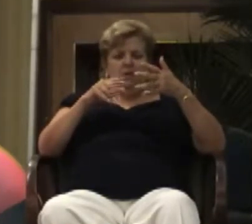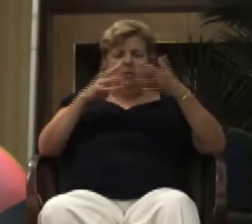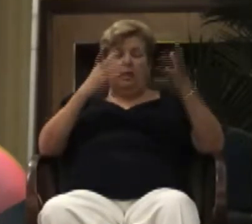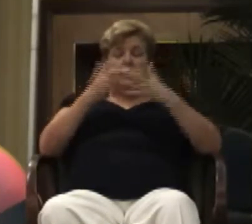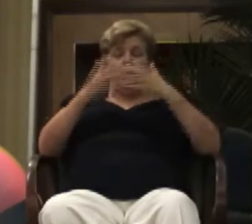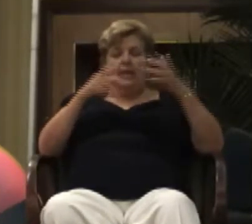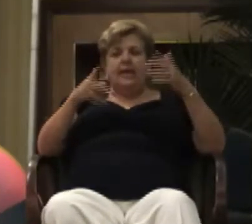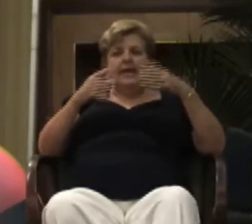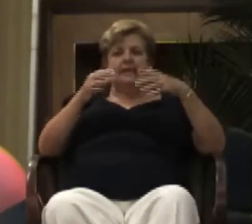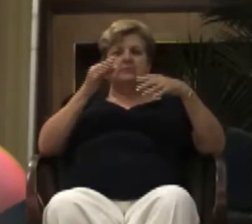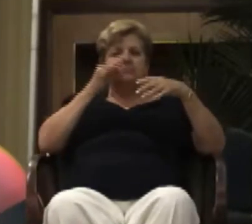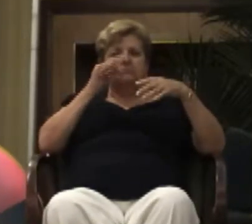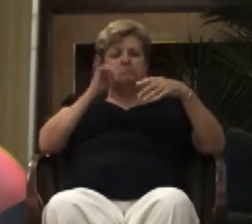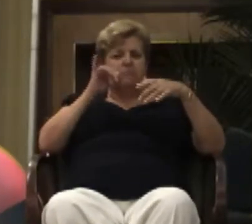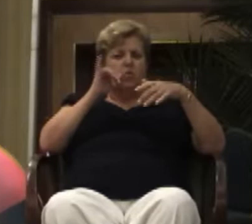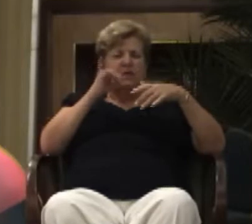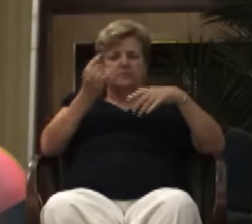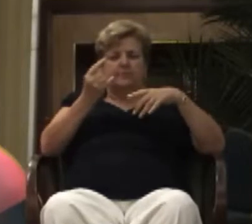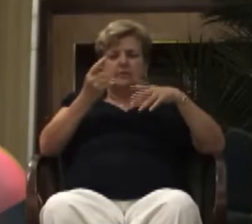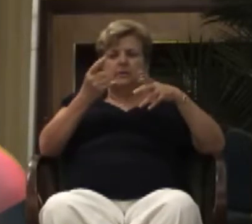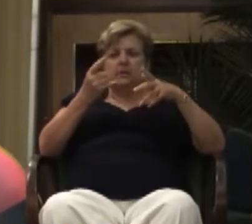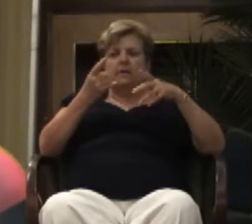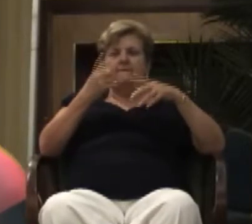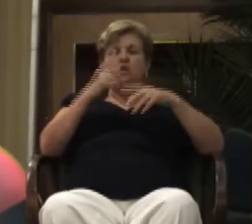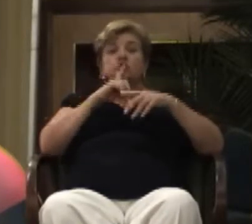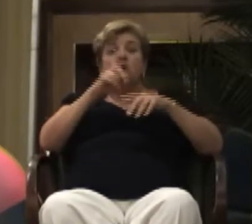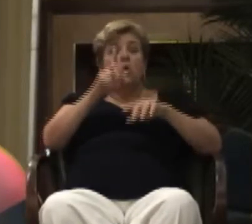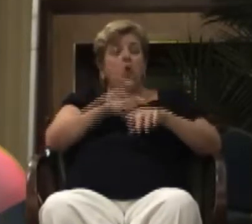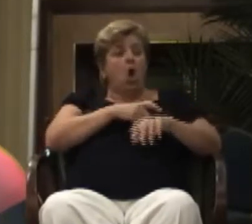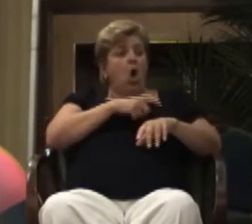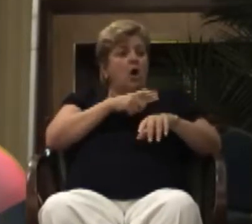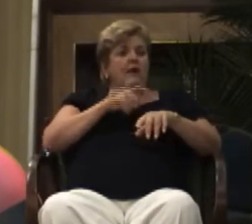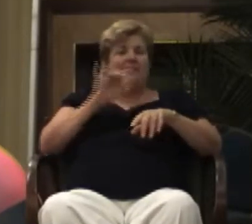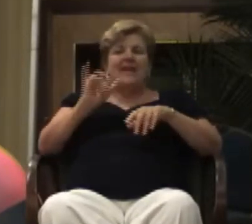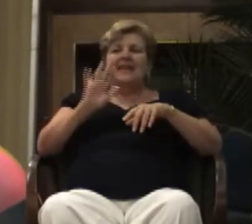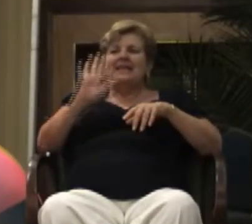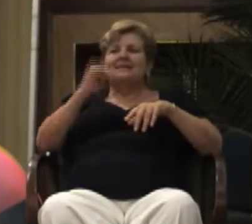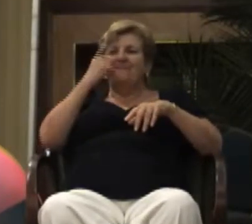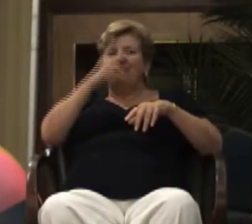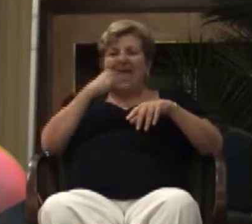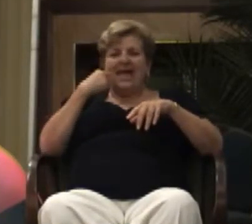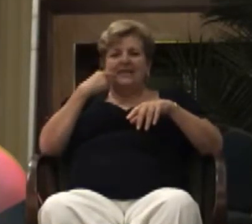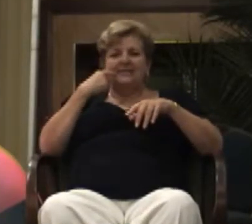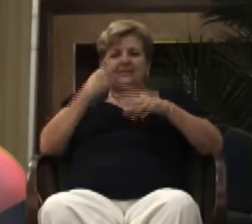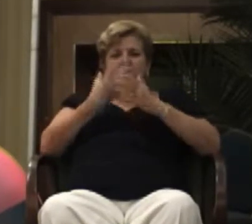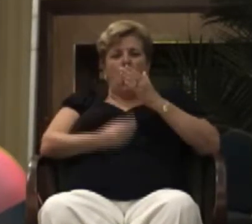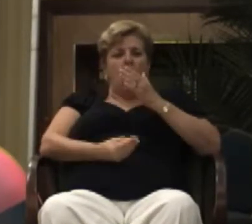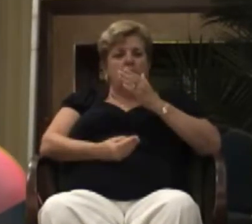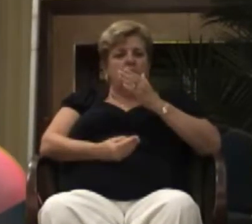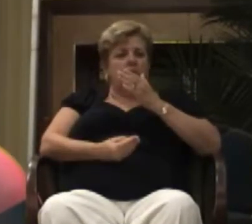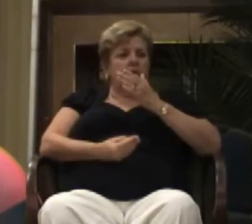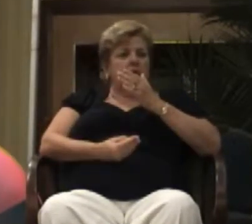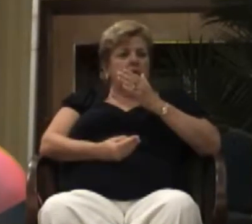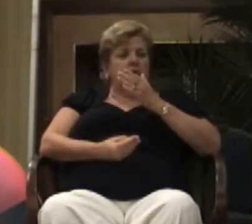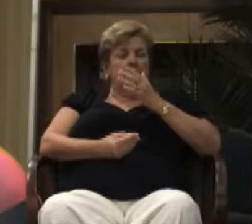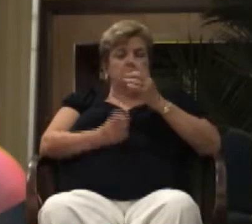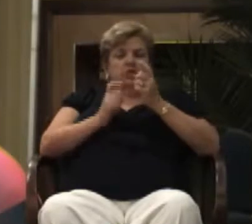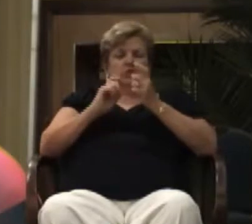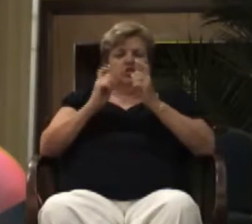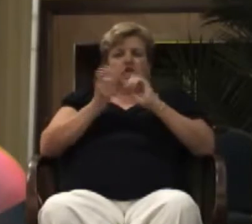smoking so long that, his face is gone. I mean, he's just changed. It's